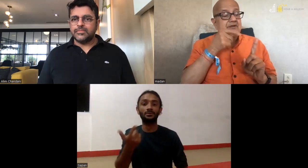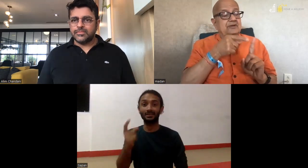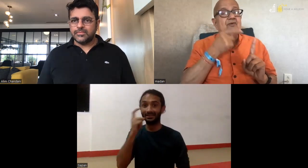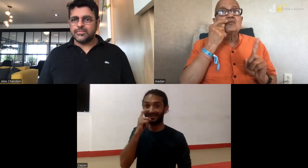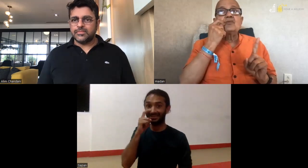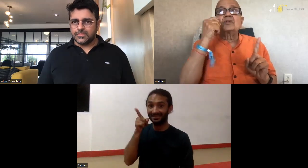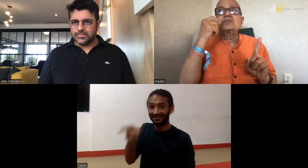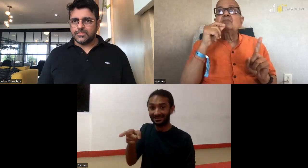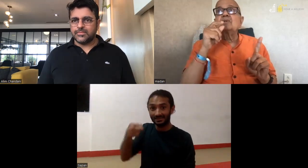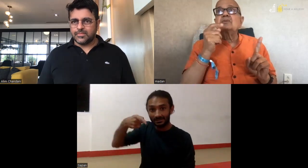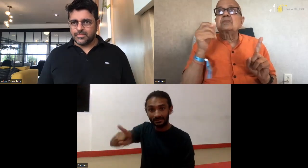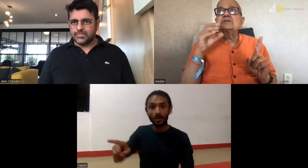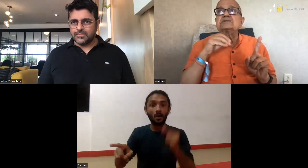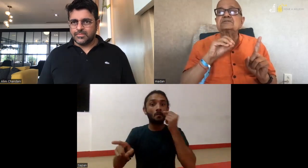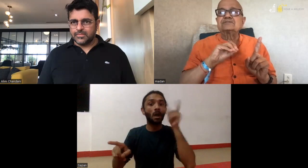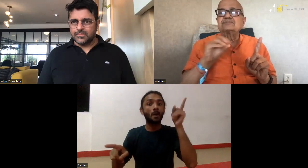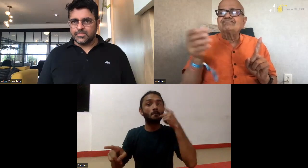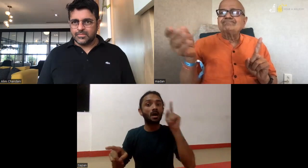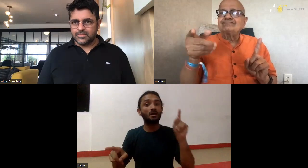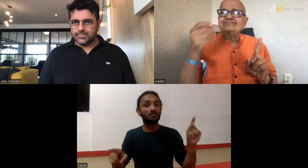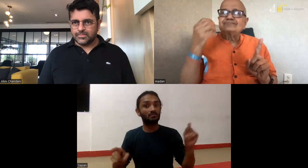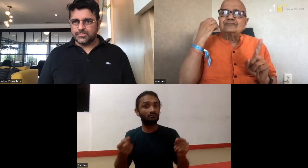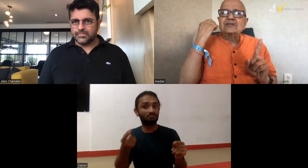It's a good idea. Uh,